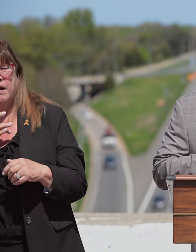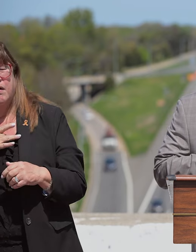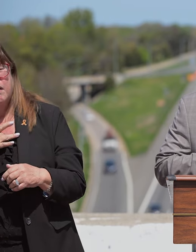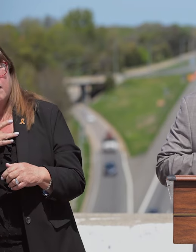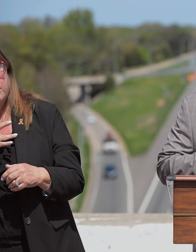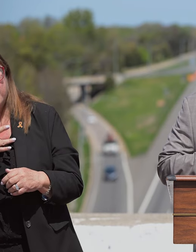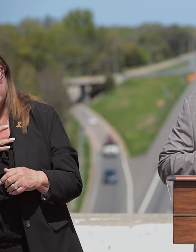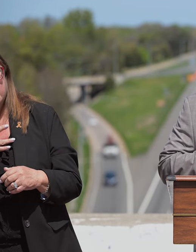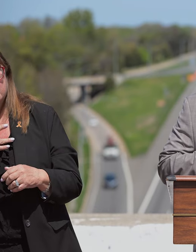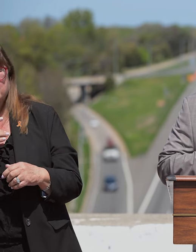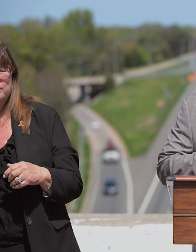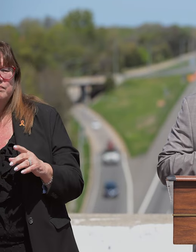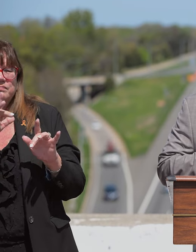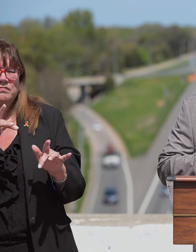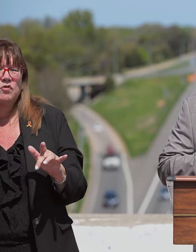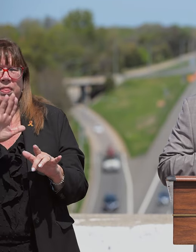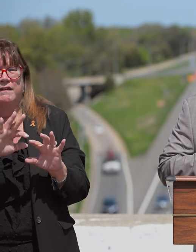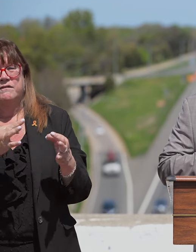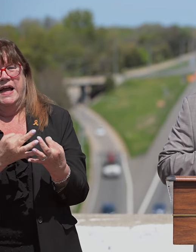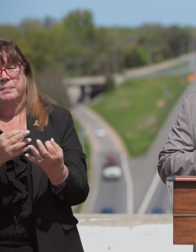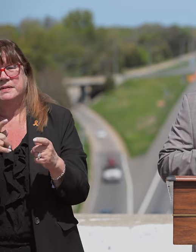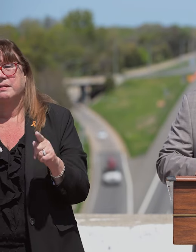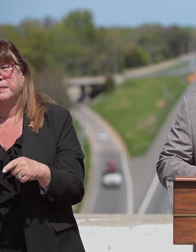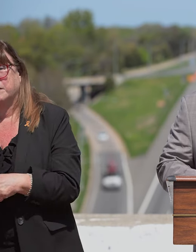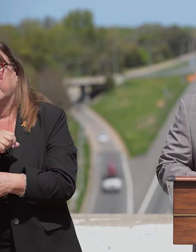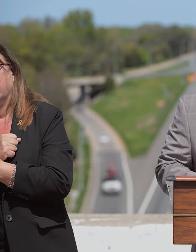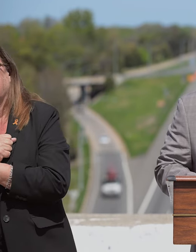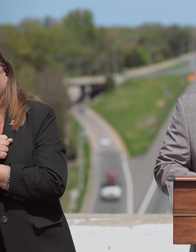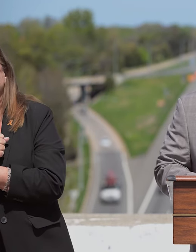out to their families and loved ones.